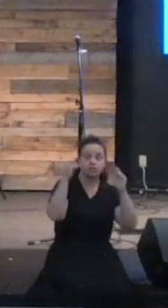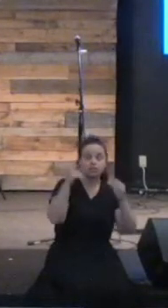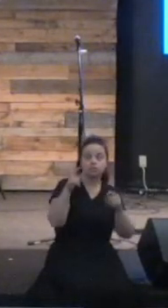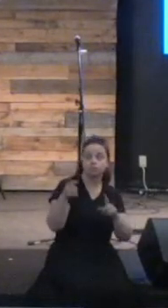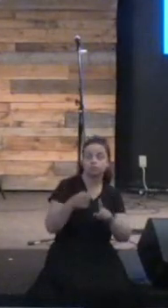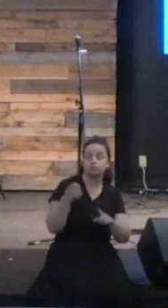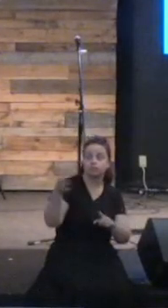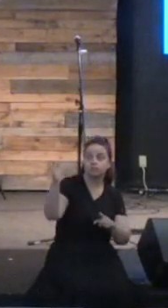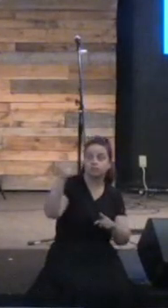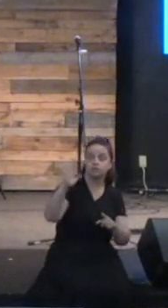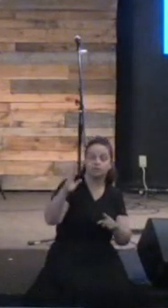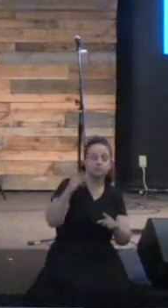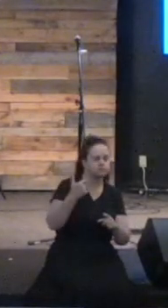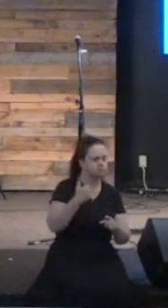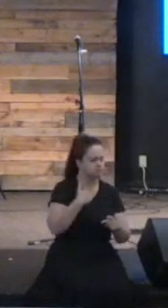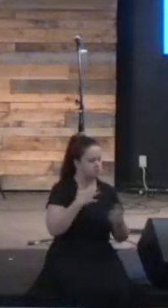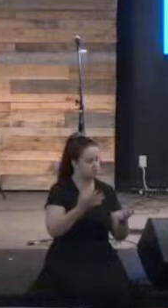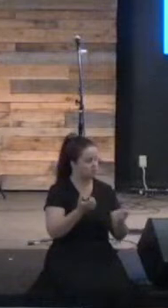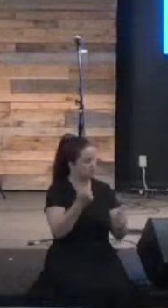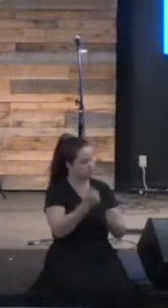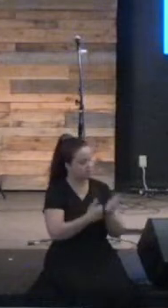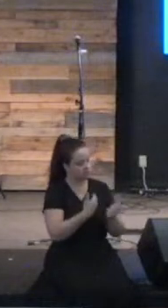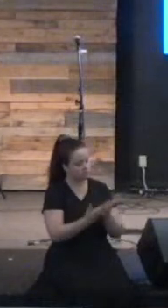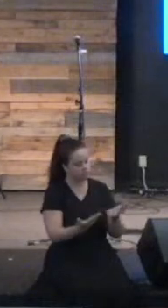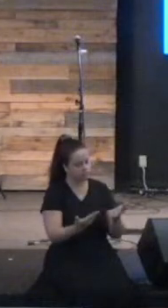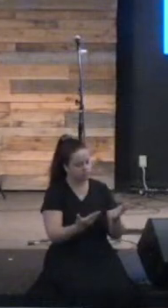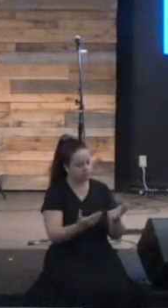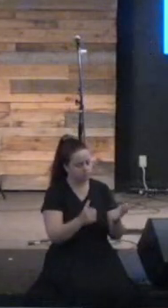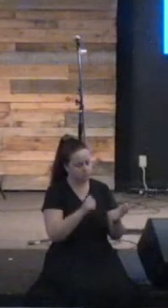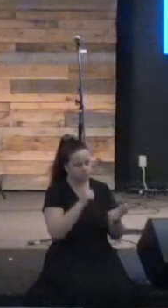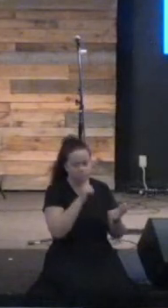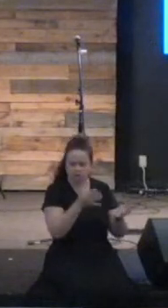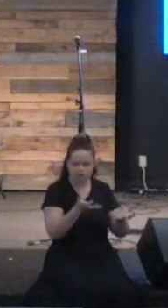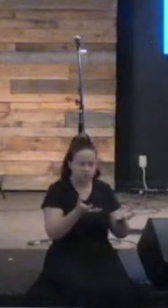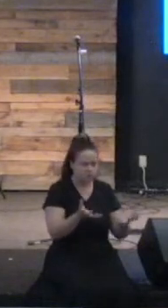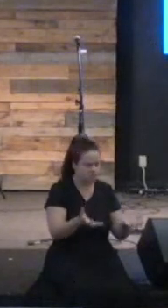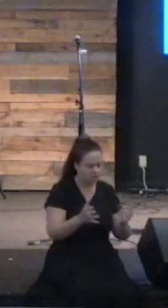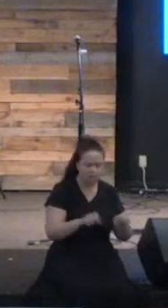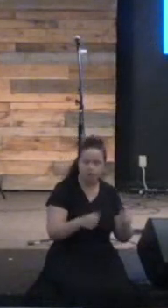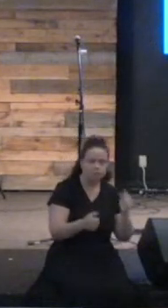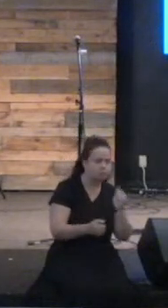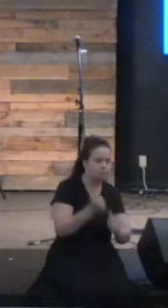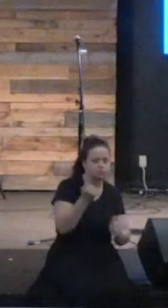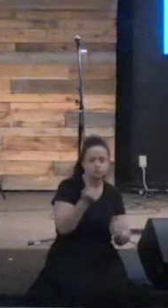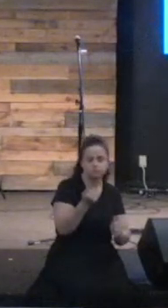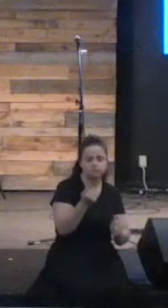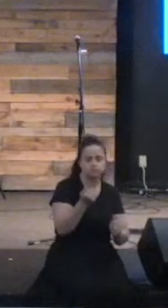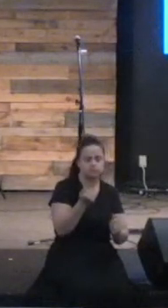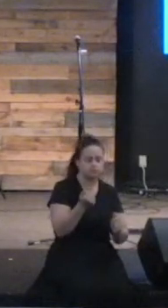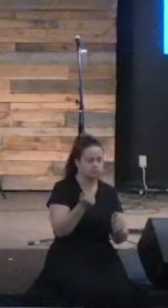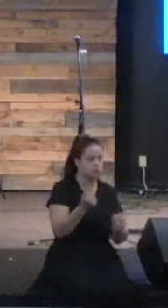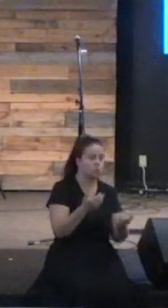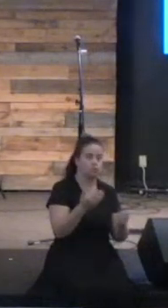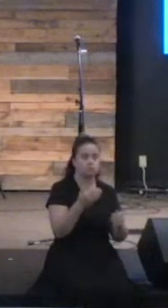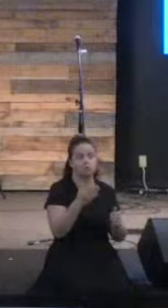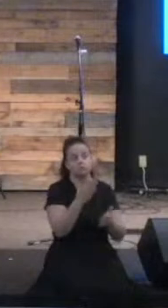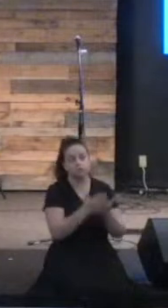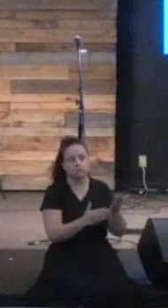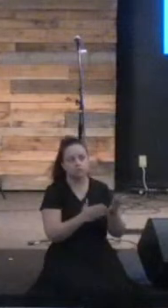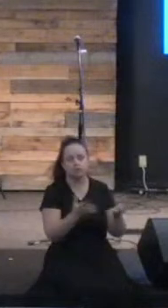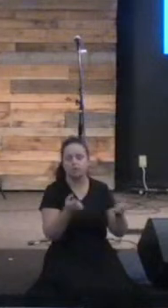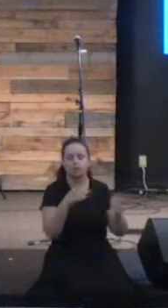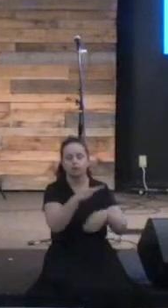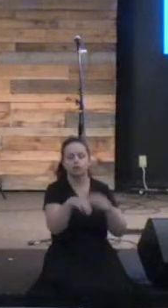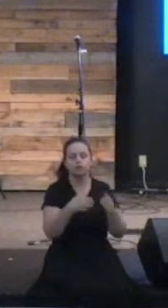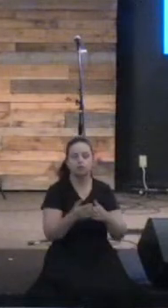God is I just want everything I don't want most of it I don't want some of you I want all of you and so